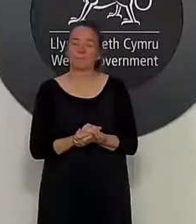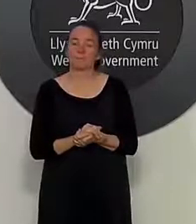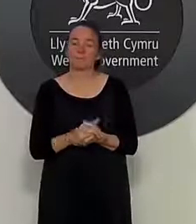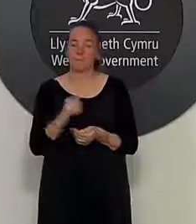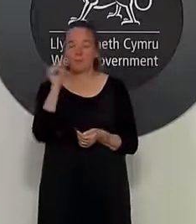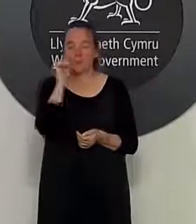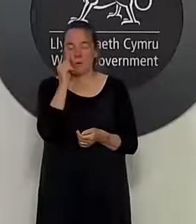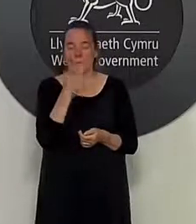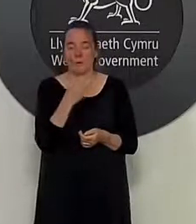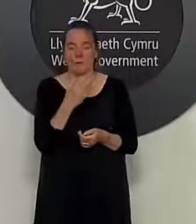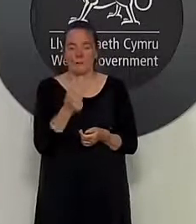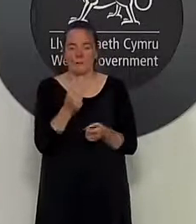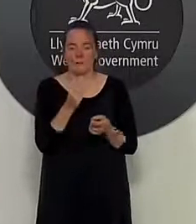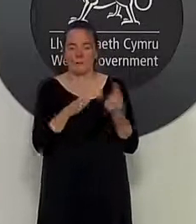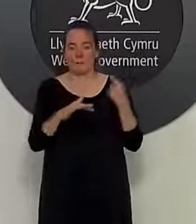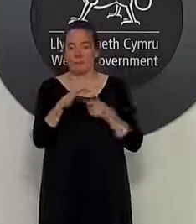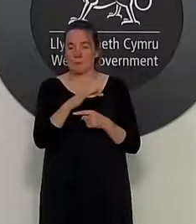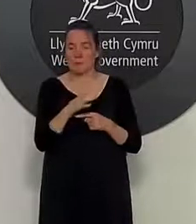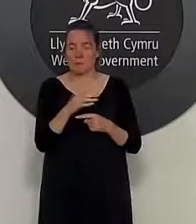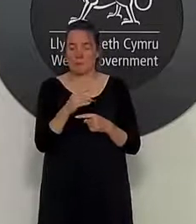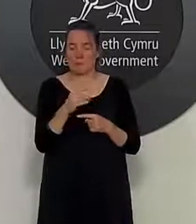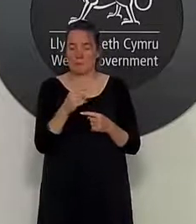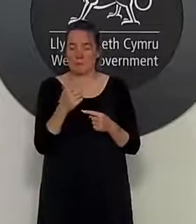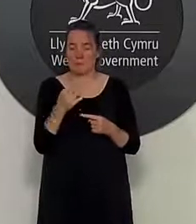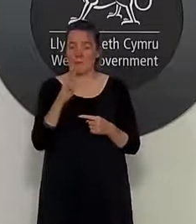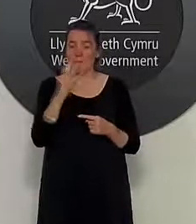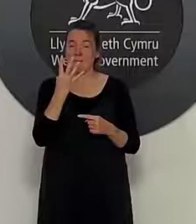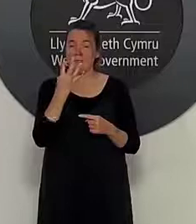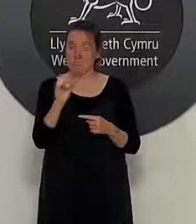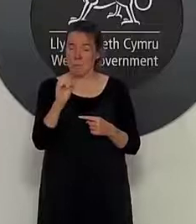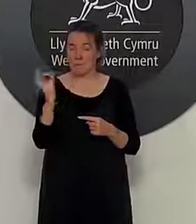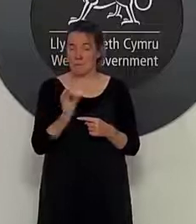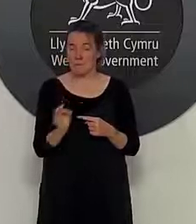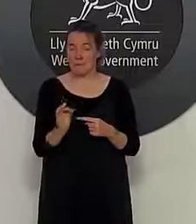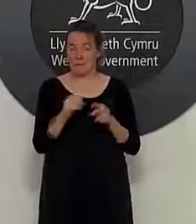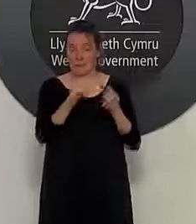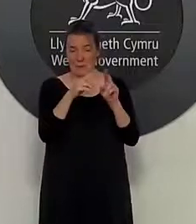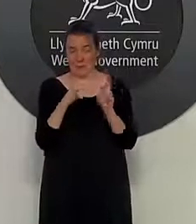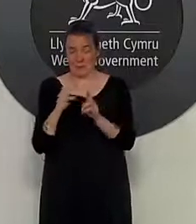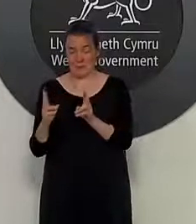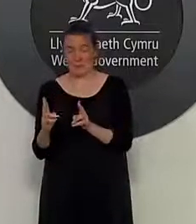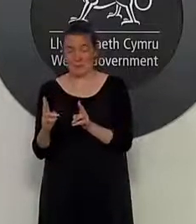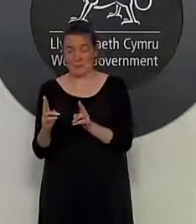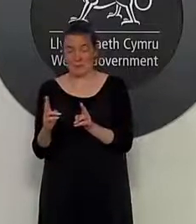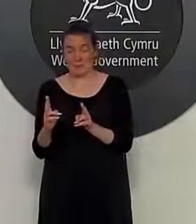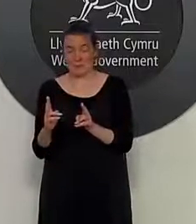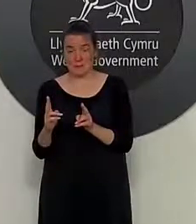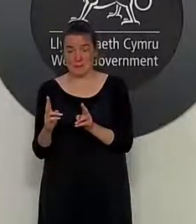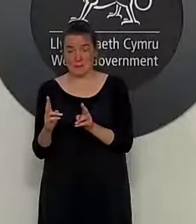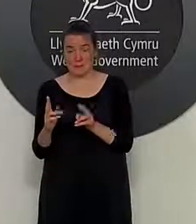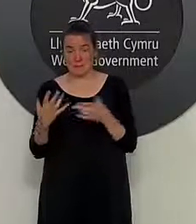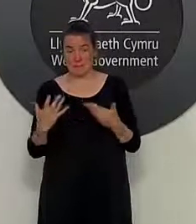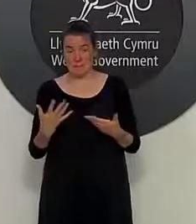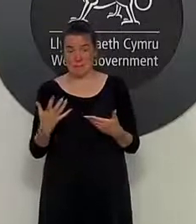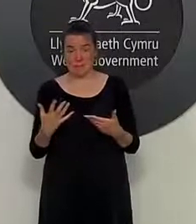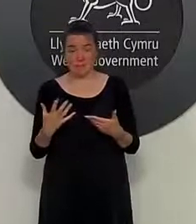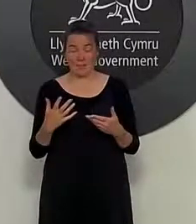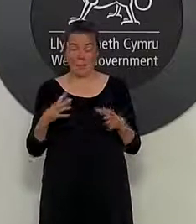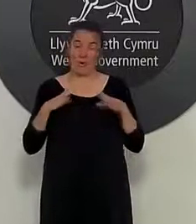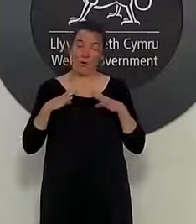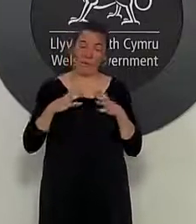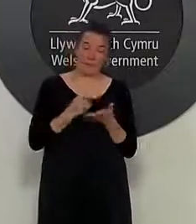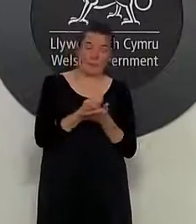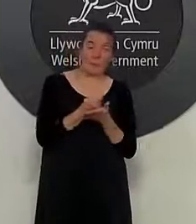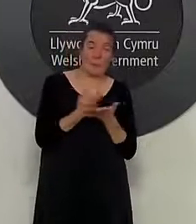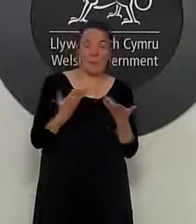there are 40% of the homes which are currently holiday let or